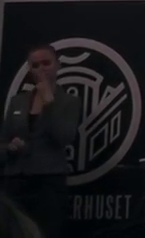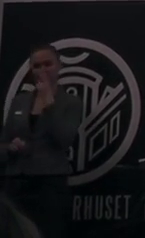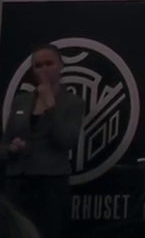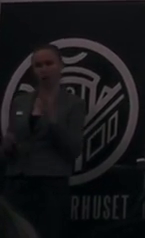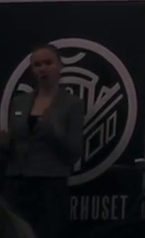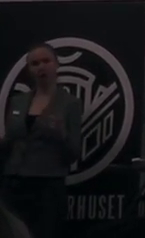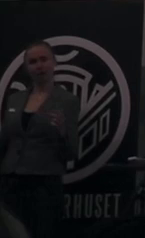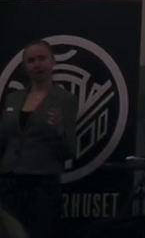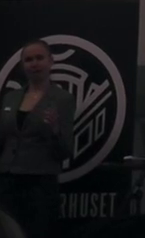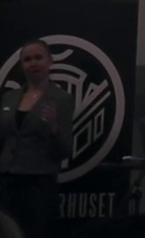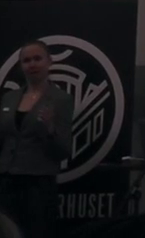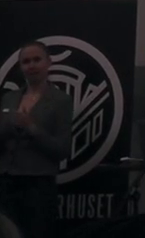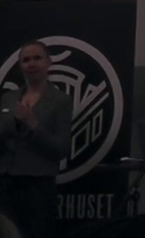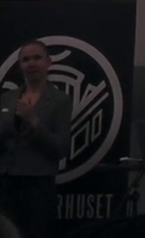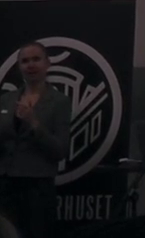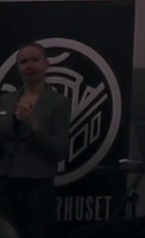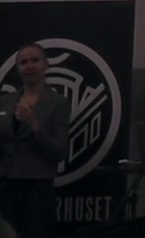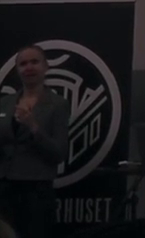any time